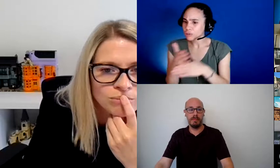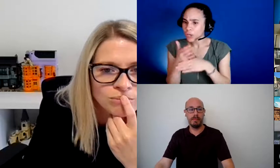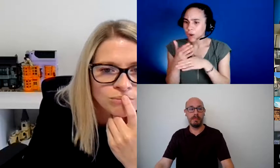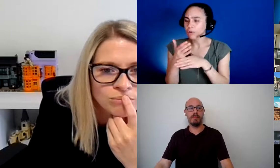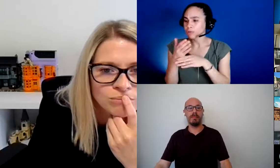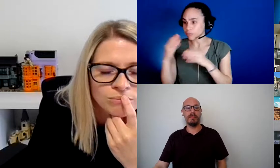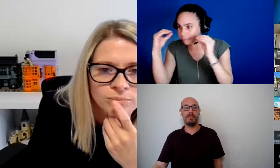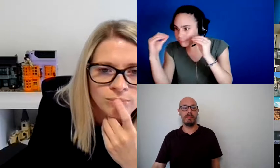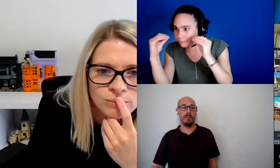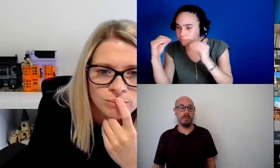employees?